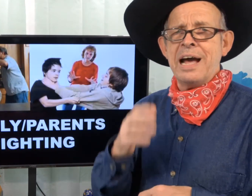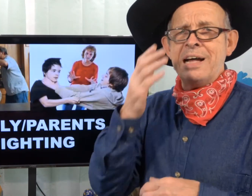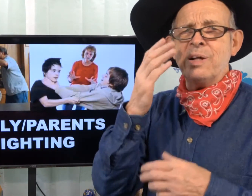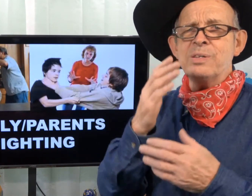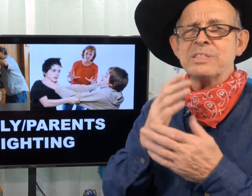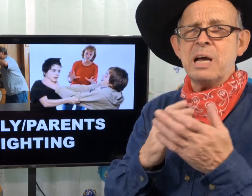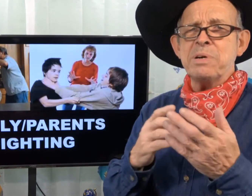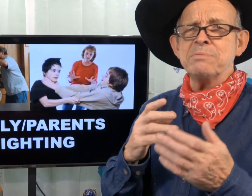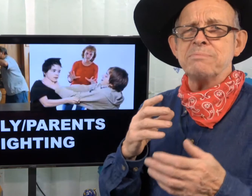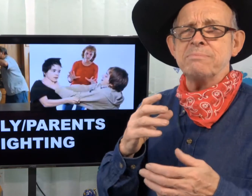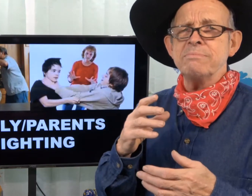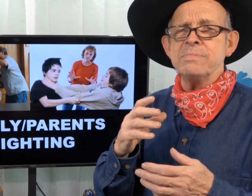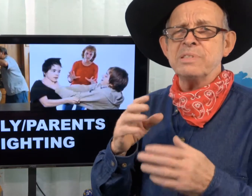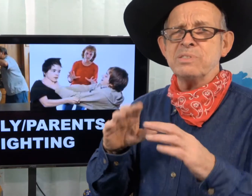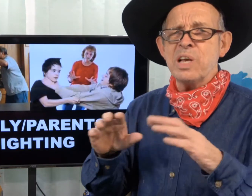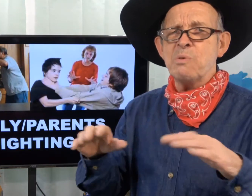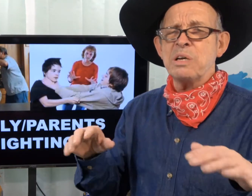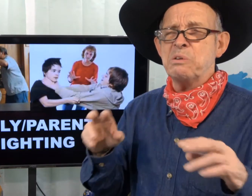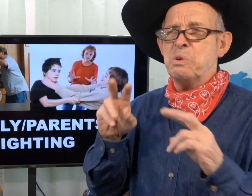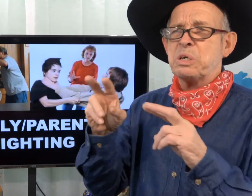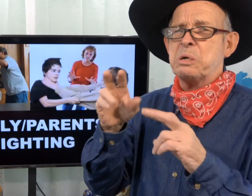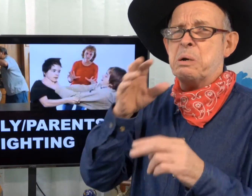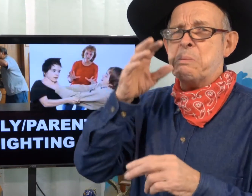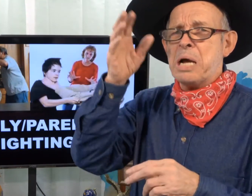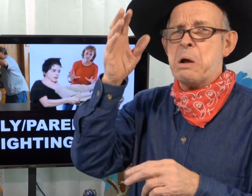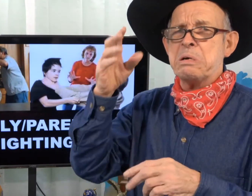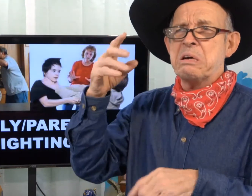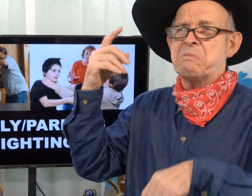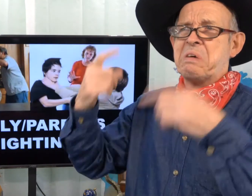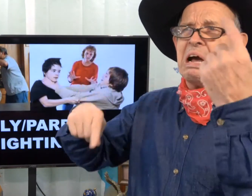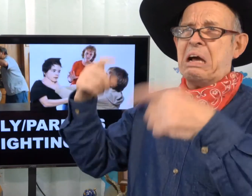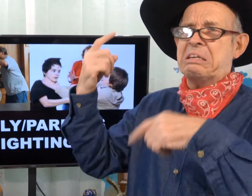Hello, Simon. Simon, look at power. Bye.